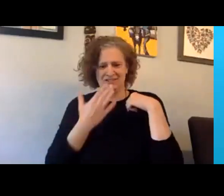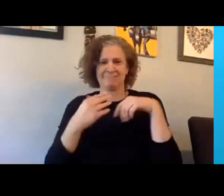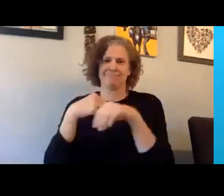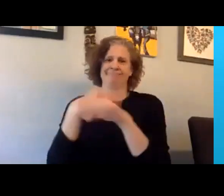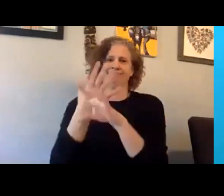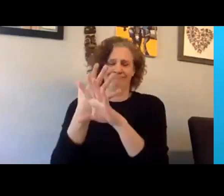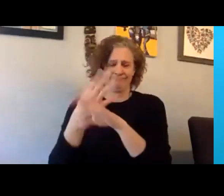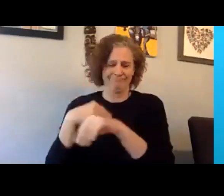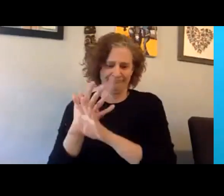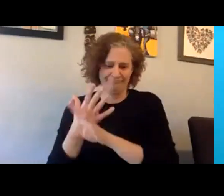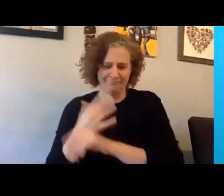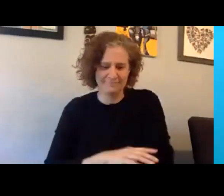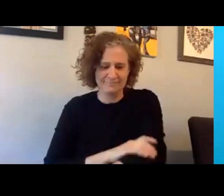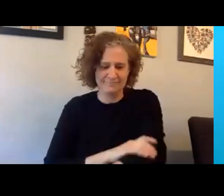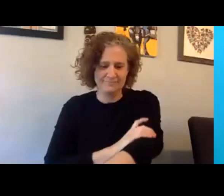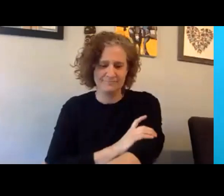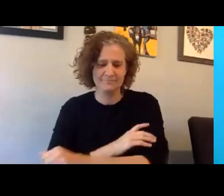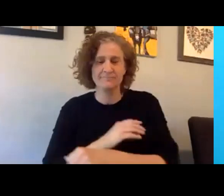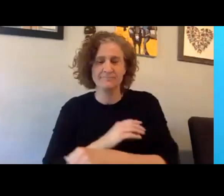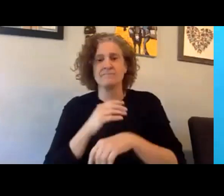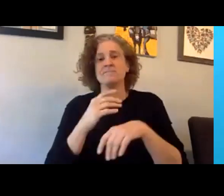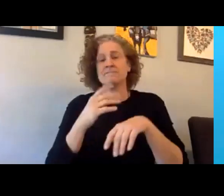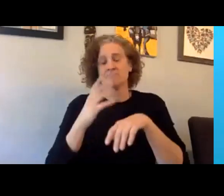a 3-party video chat. It was great.